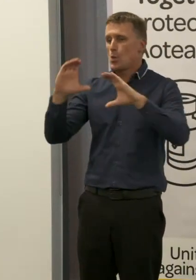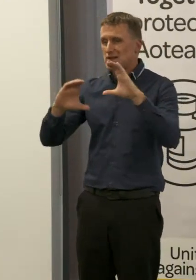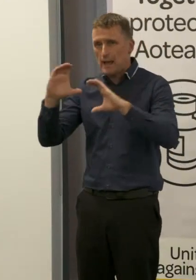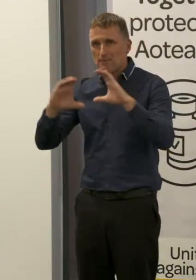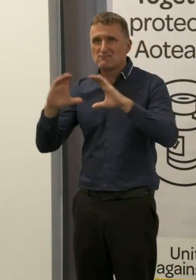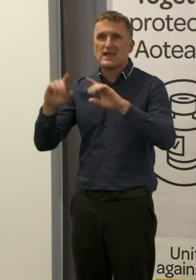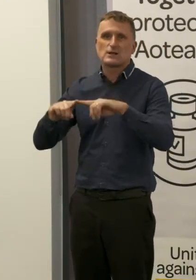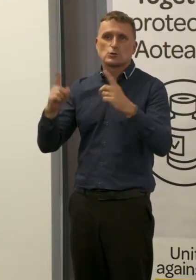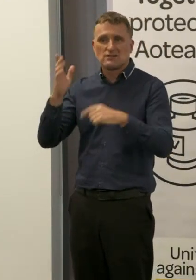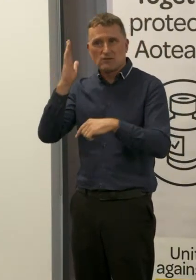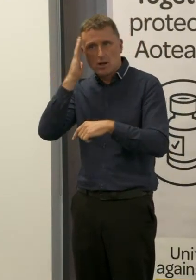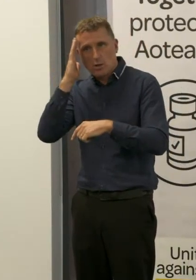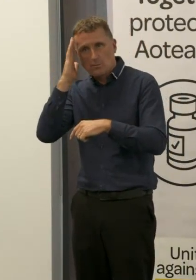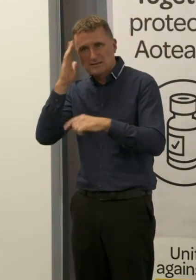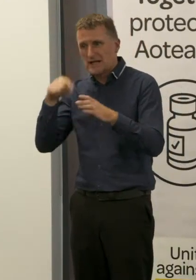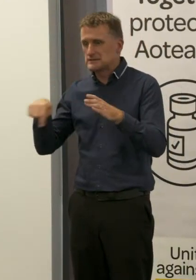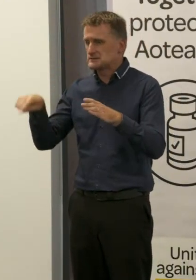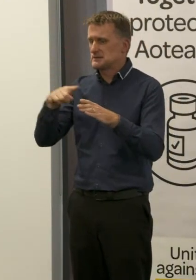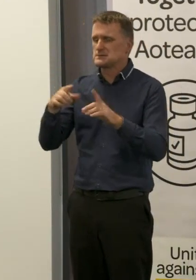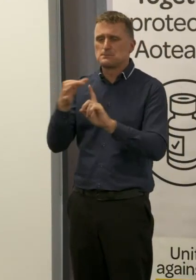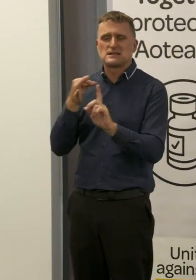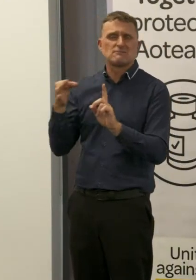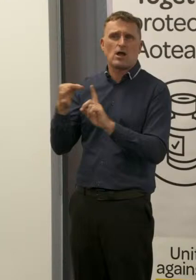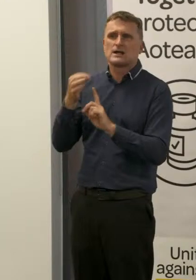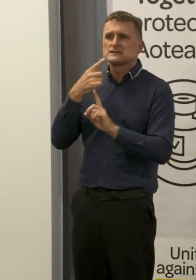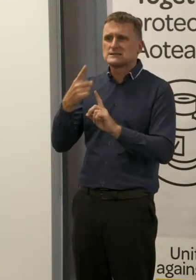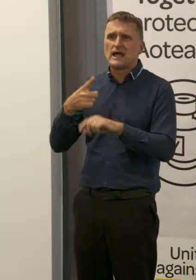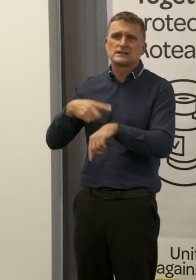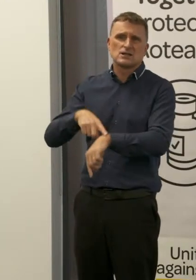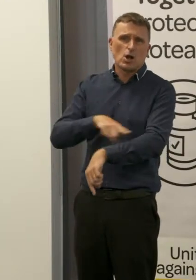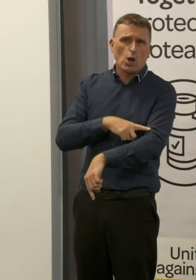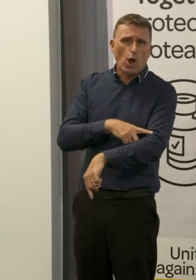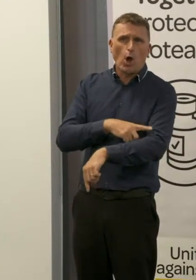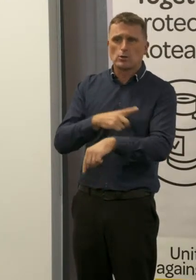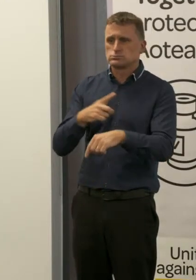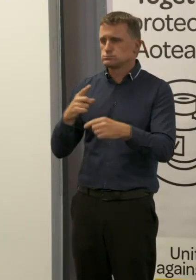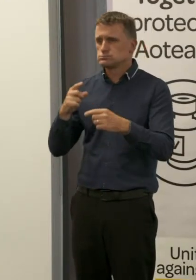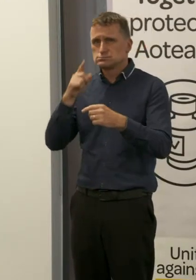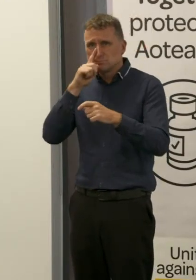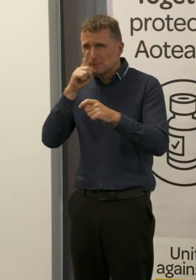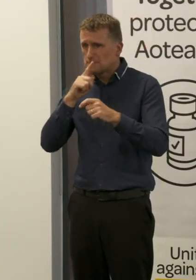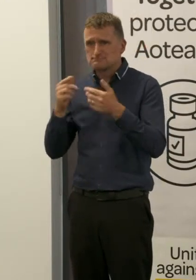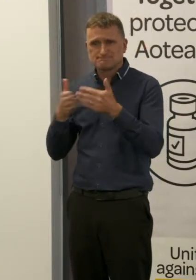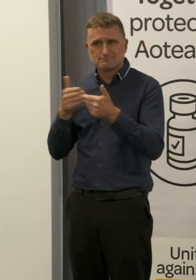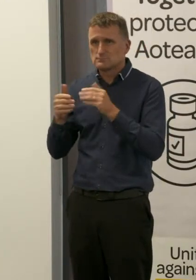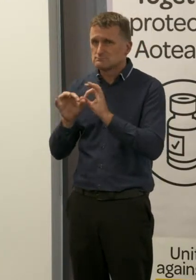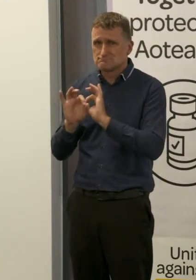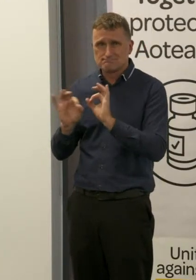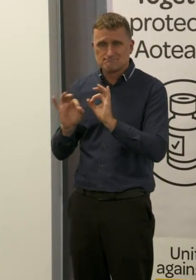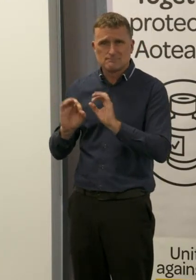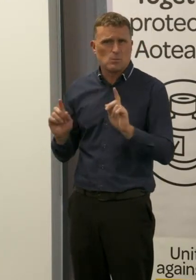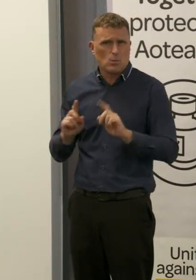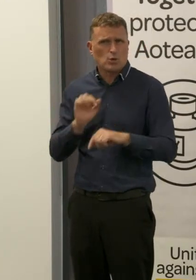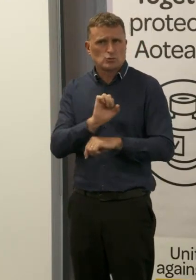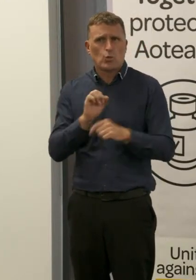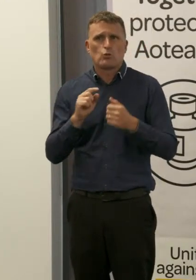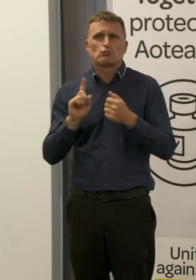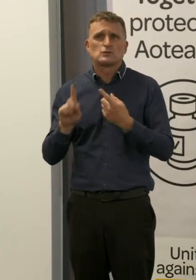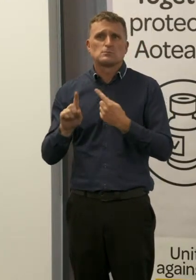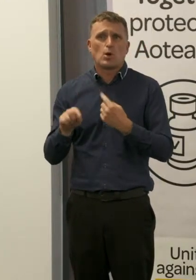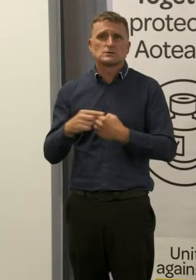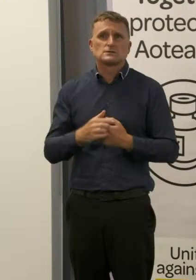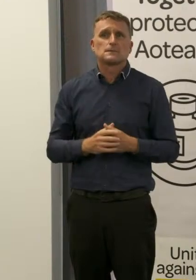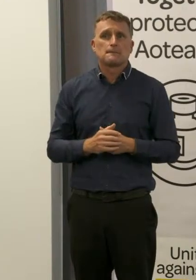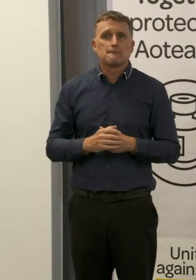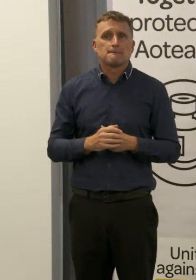have been too slow to act on that. Have you got a response to that? Well, I guess my response would